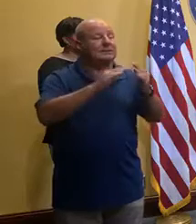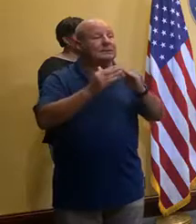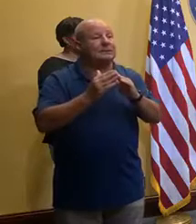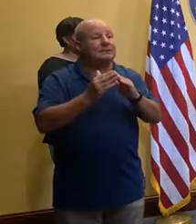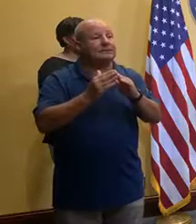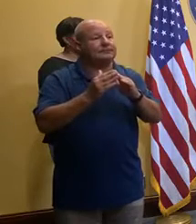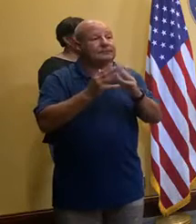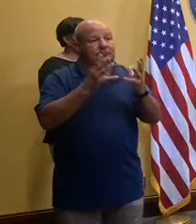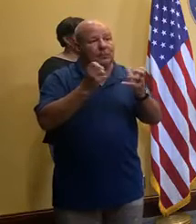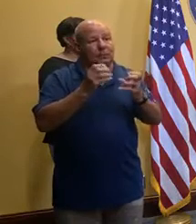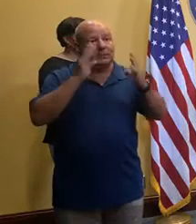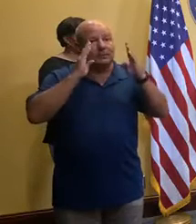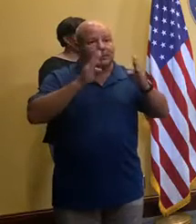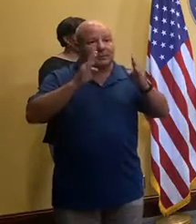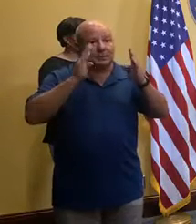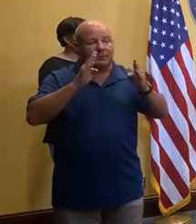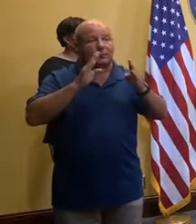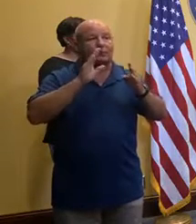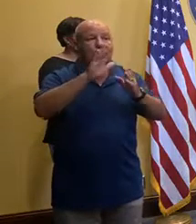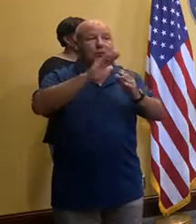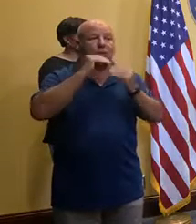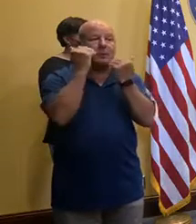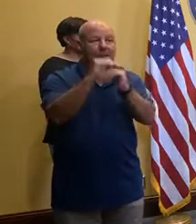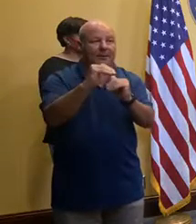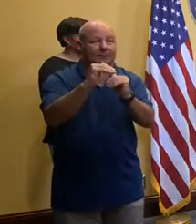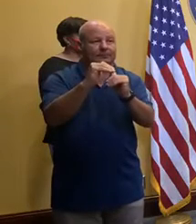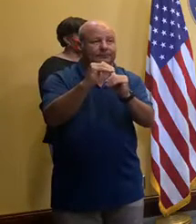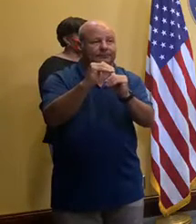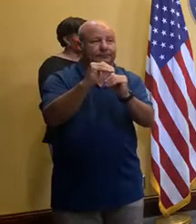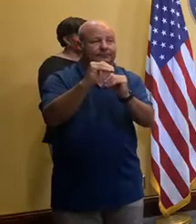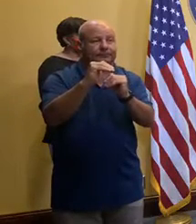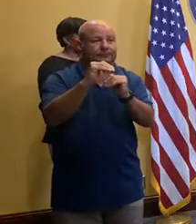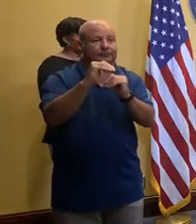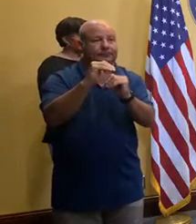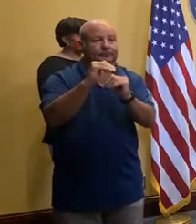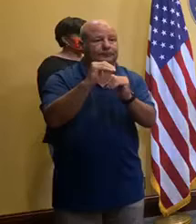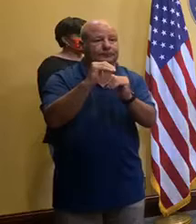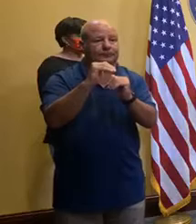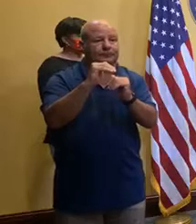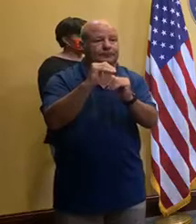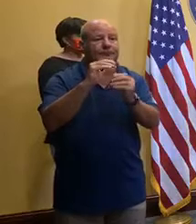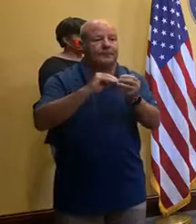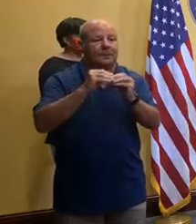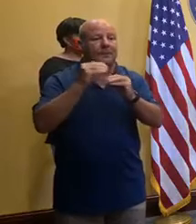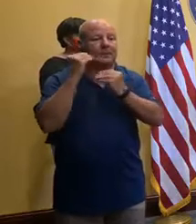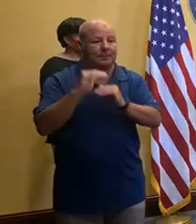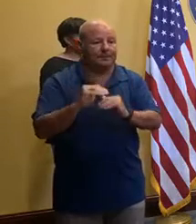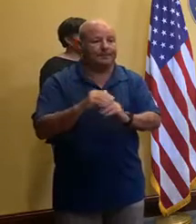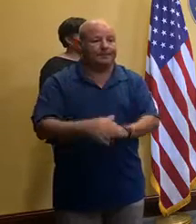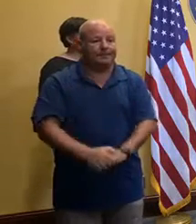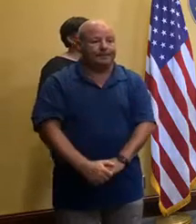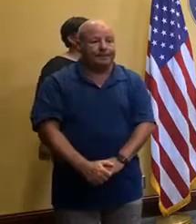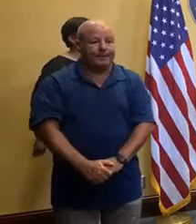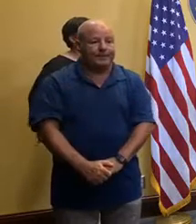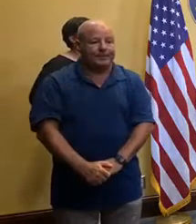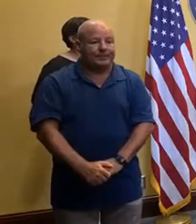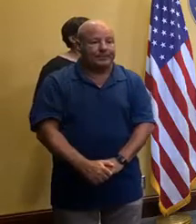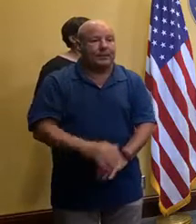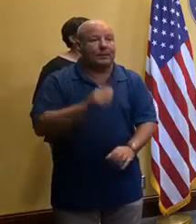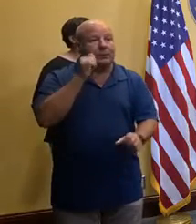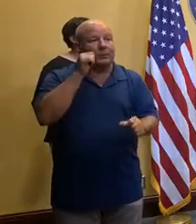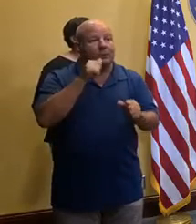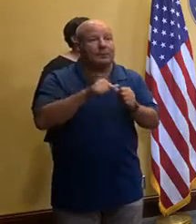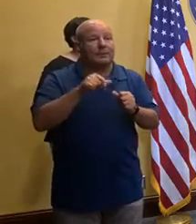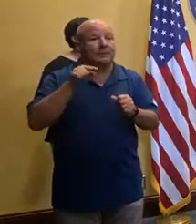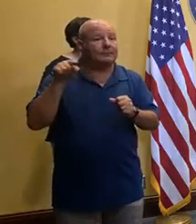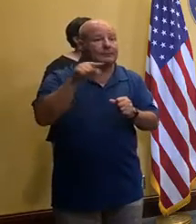pay very close attention to your threshold, your occupancy threshold levels. Remember, you are acting